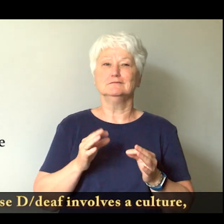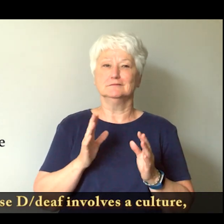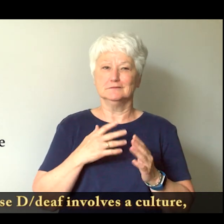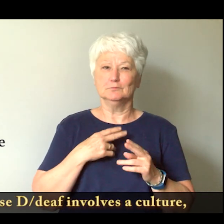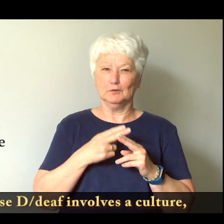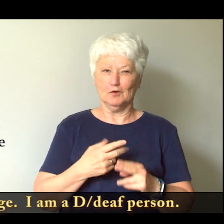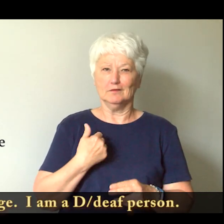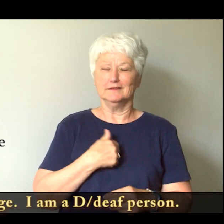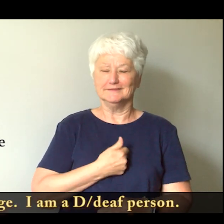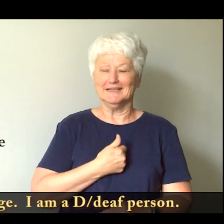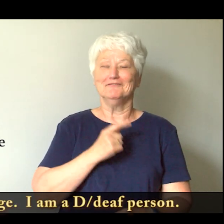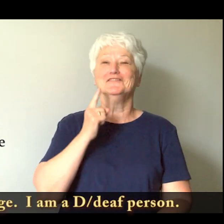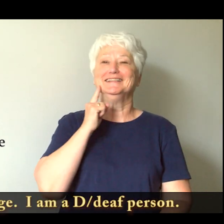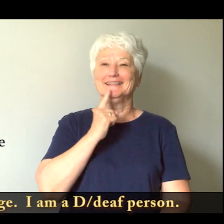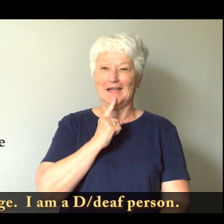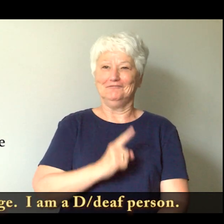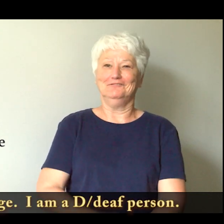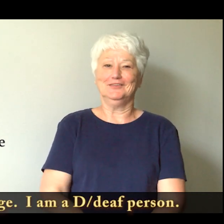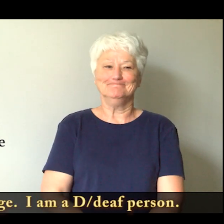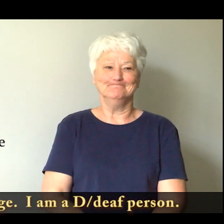culture, a language. I am a deaf person.